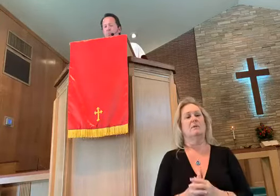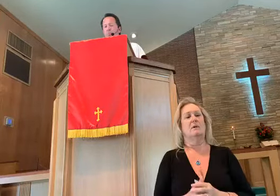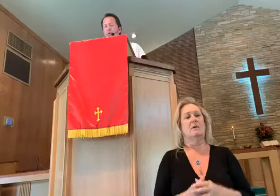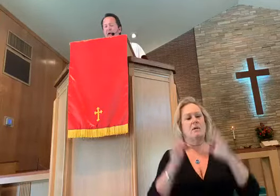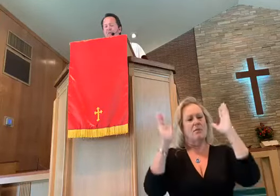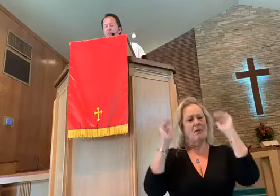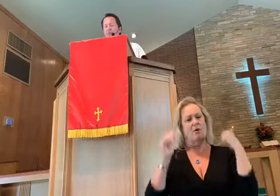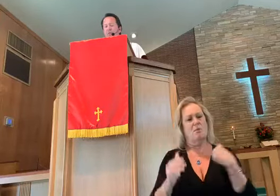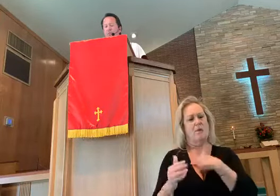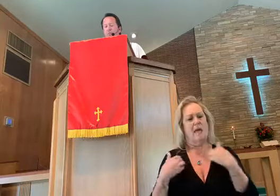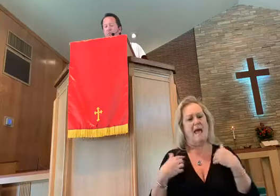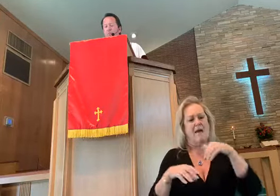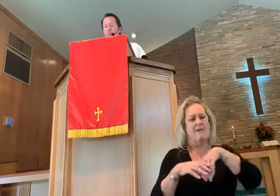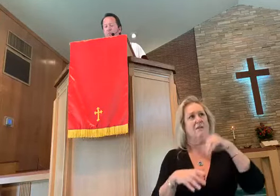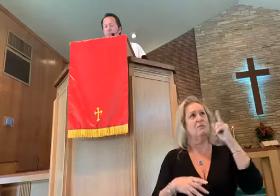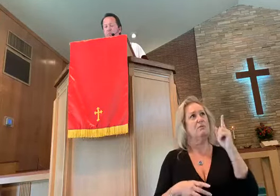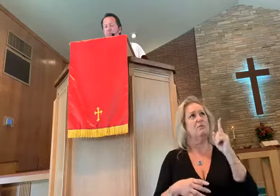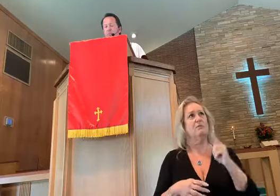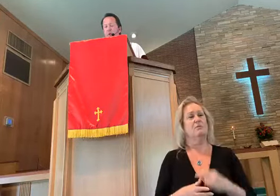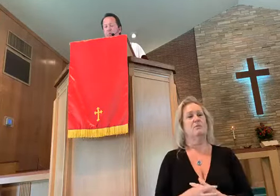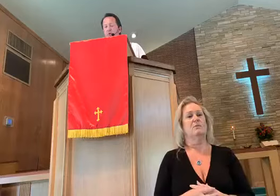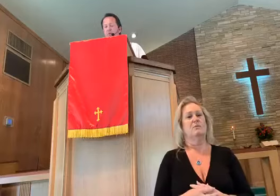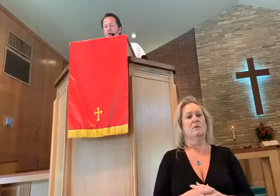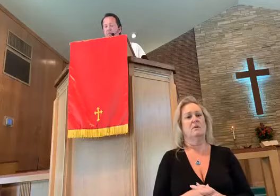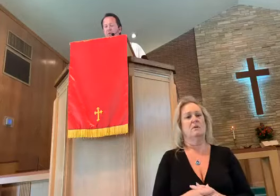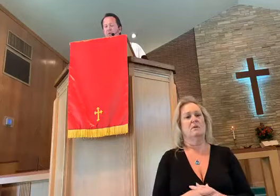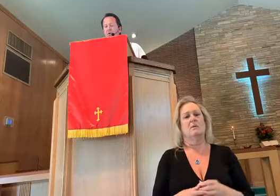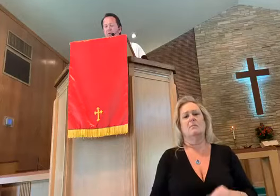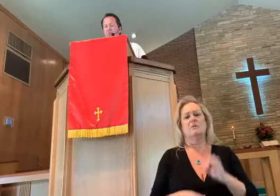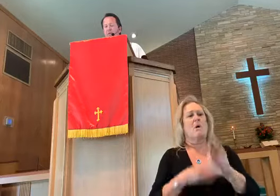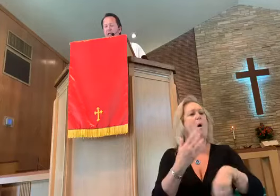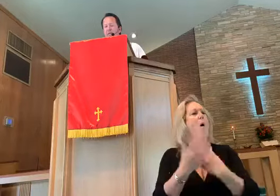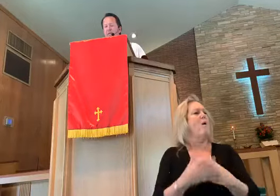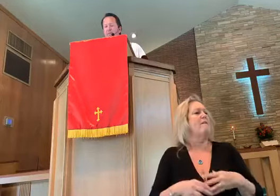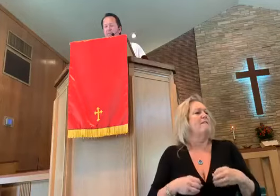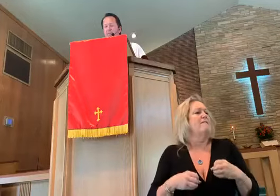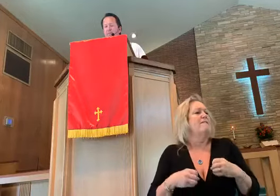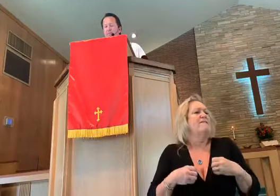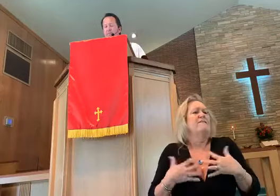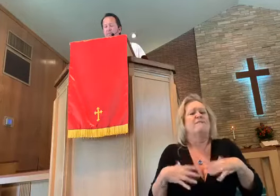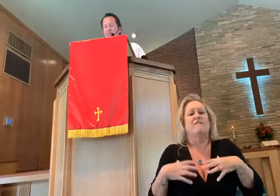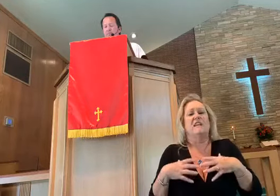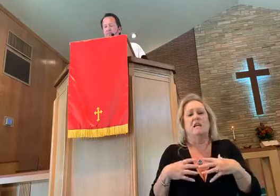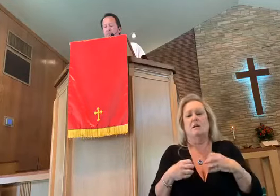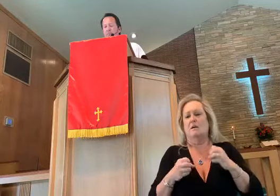the hope we have in you puts all fear to flight,